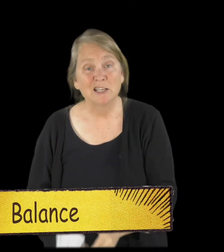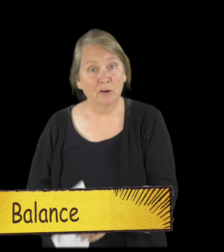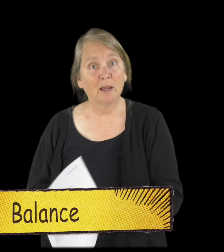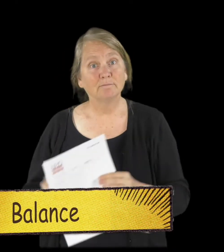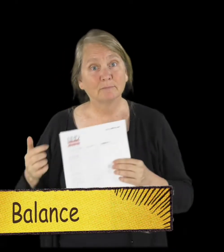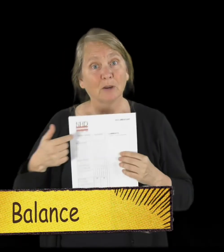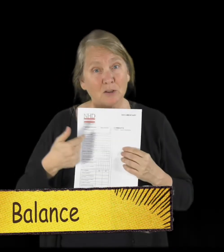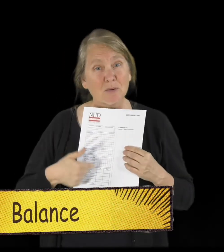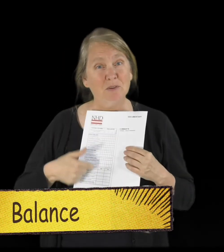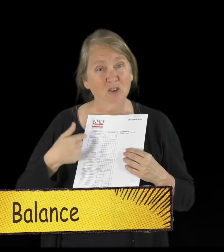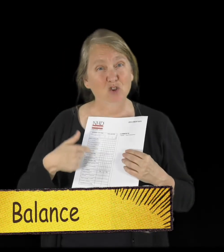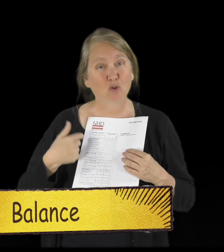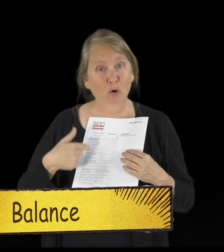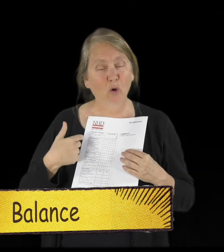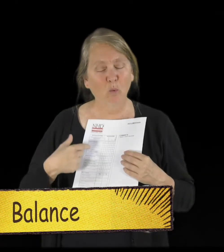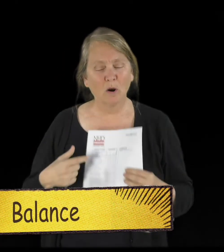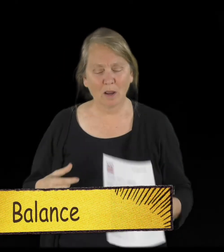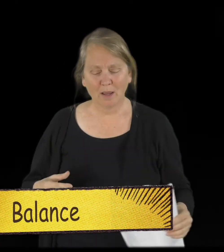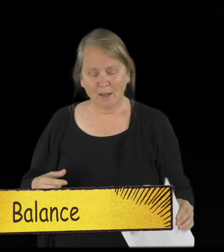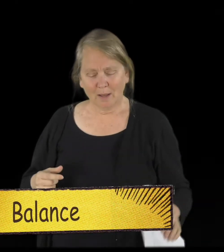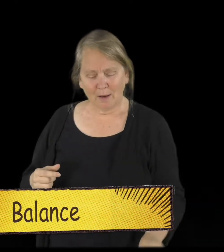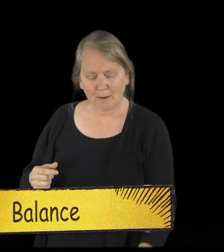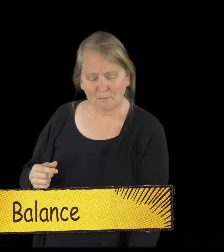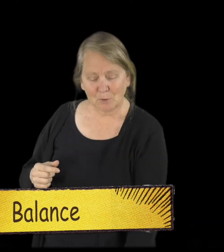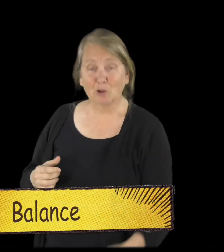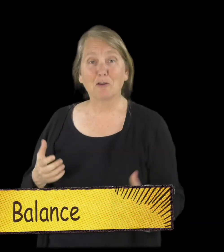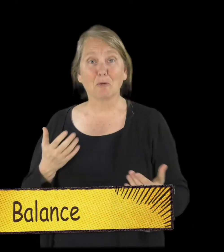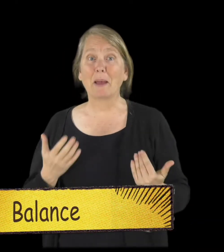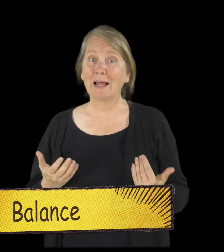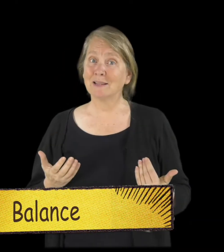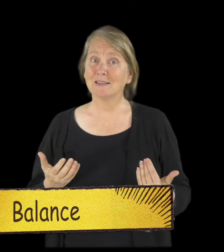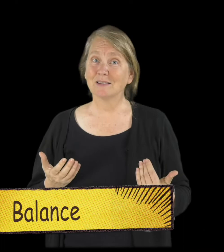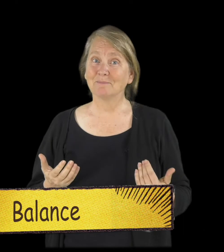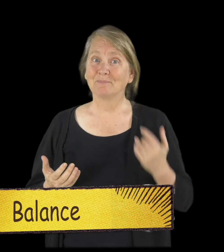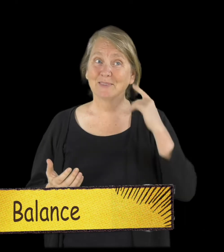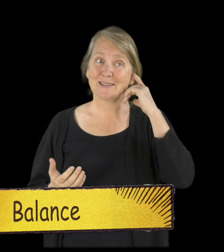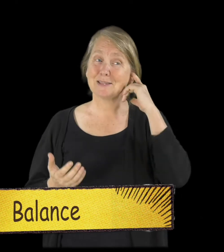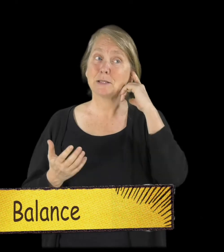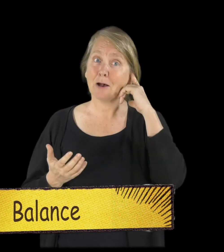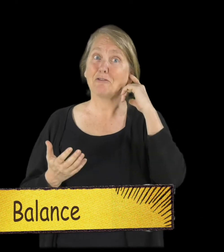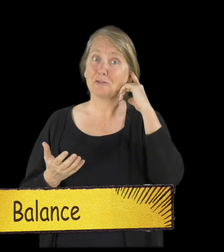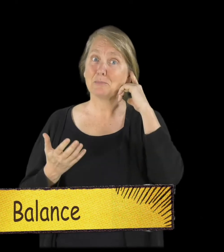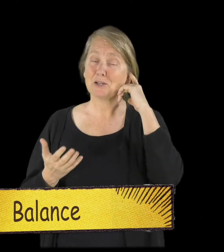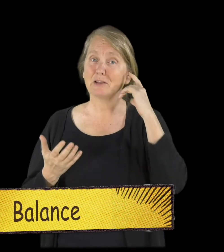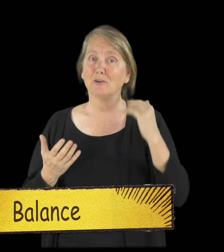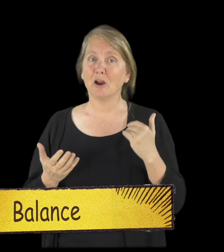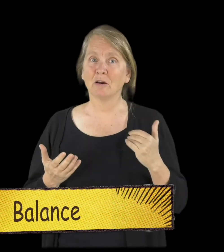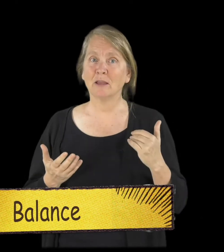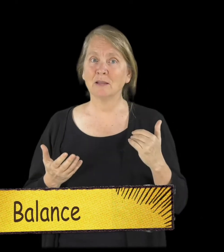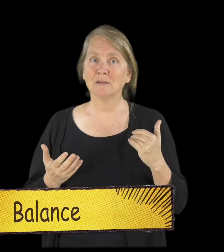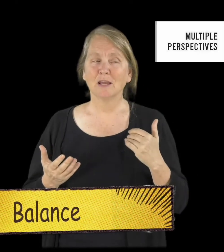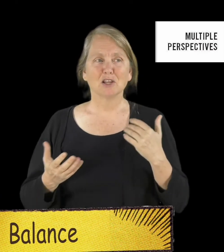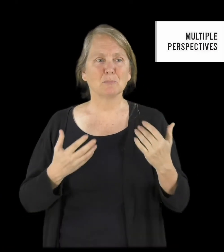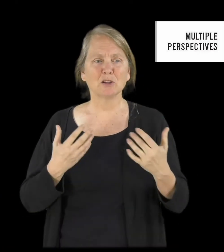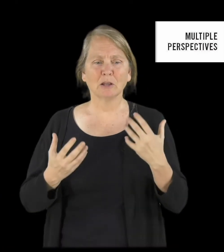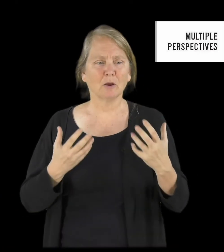criteria, right, in terms of historical work, you're looking for balance. This is tough, especially for younger kids, especially on